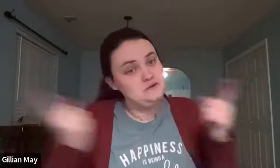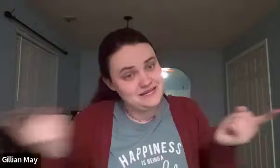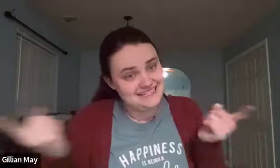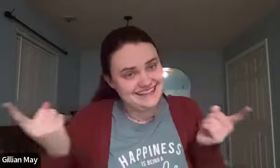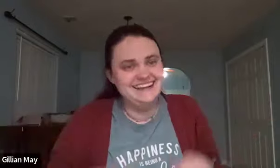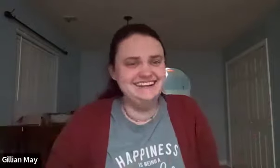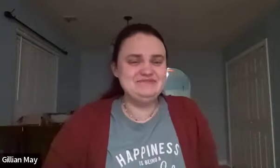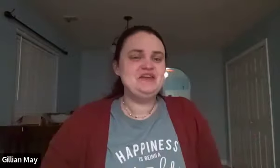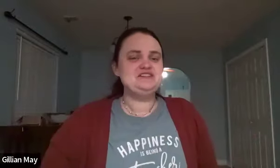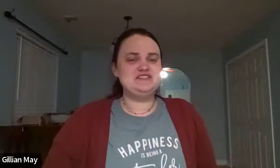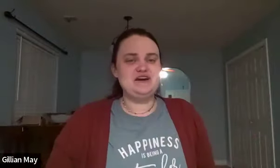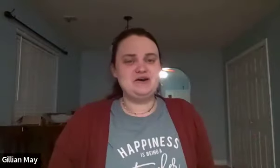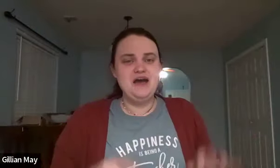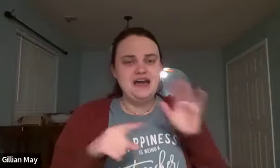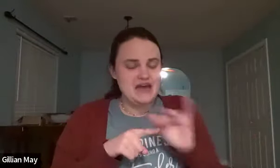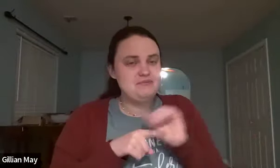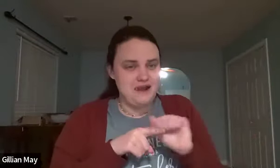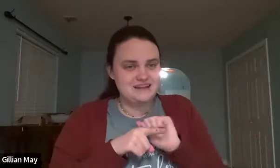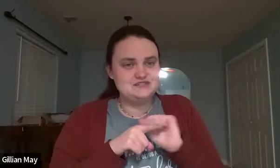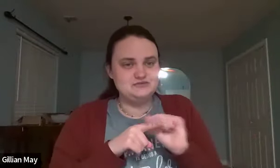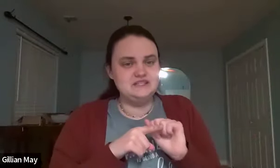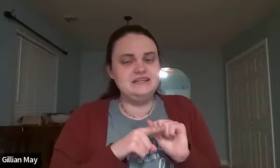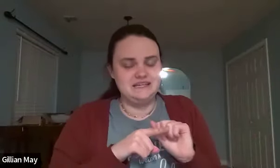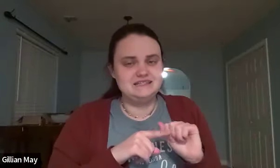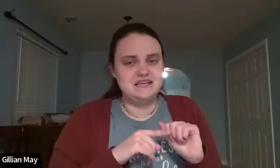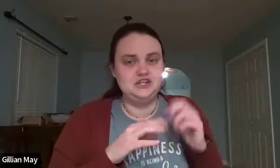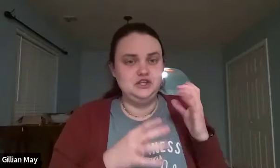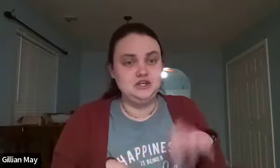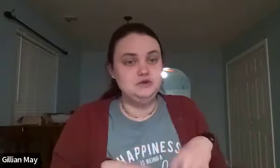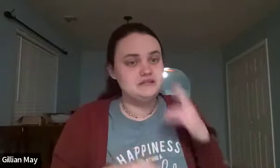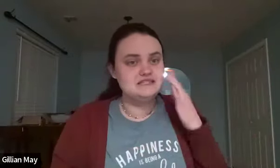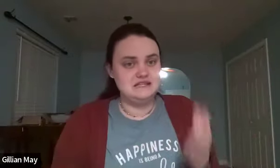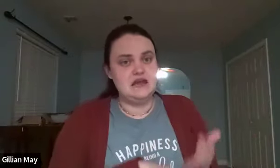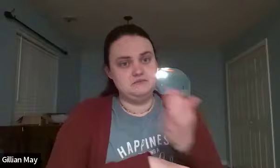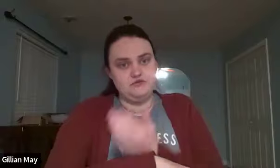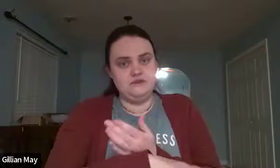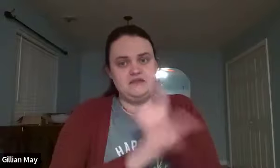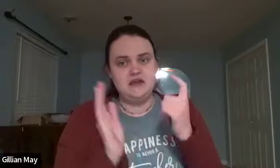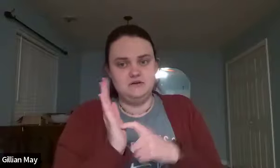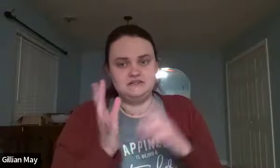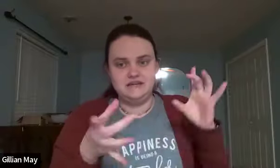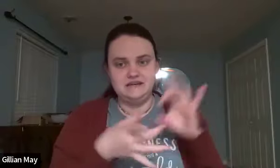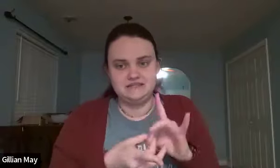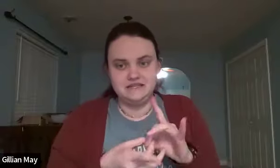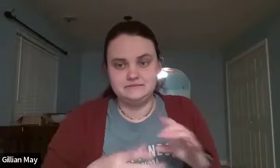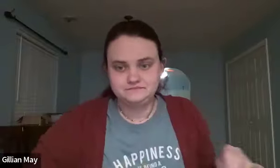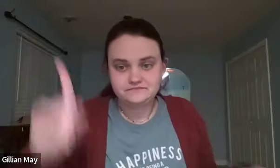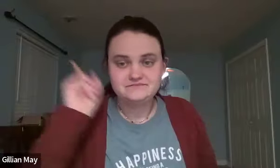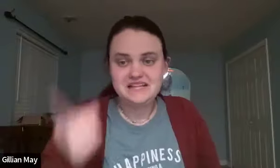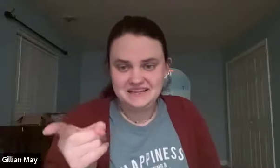was it? So that practice really gets like you can see that improvement and that notice of like connecting it.